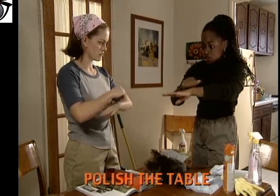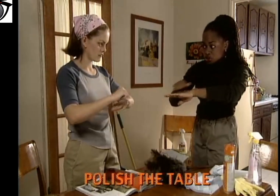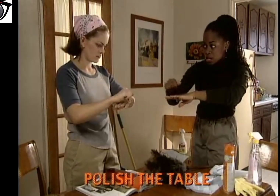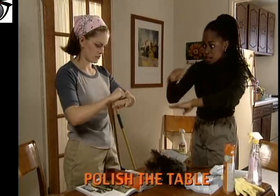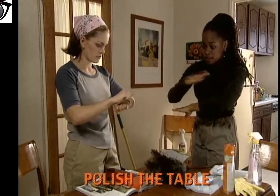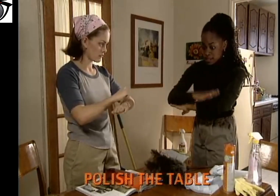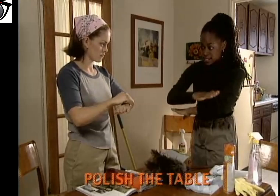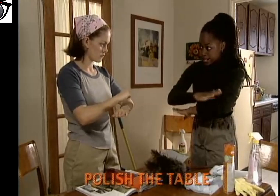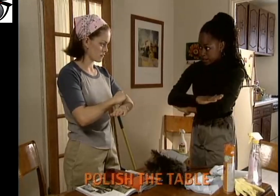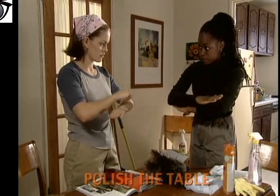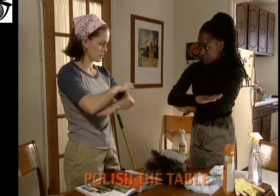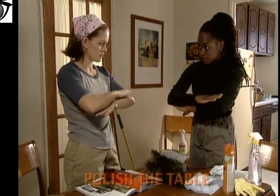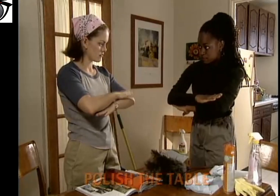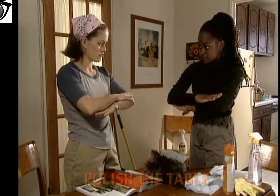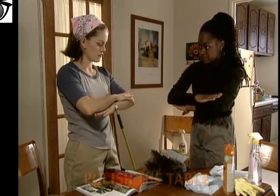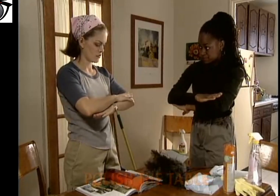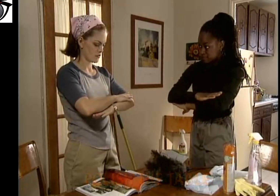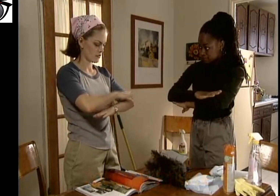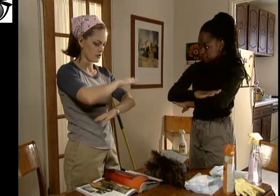Polish the table.